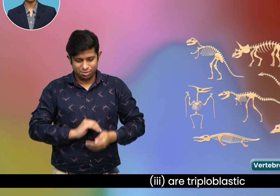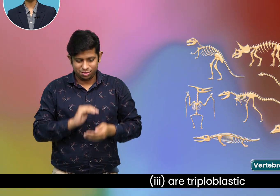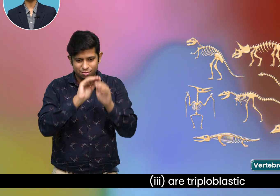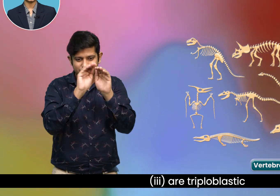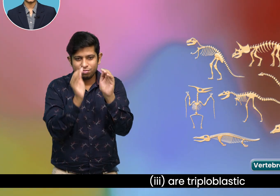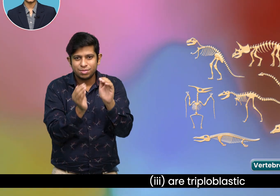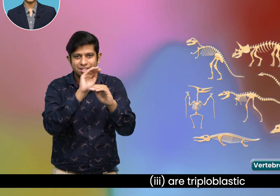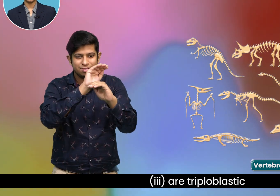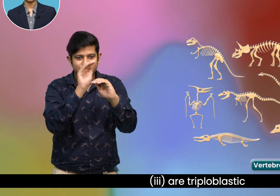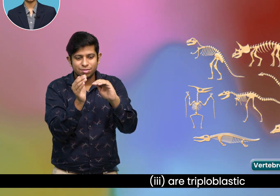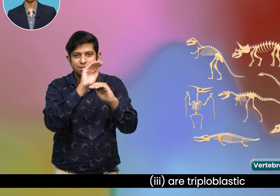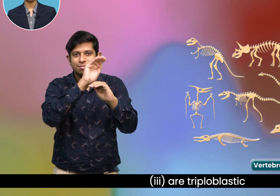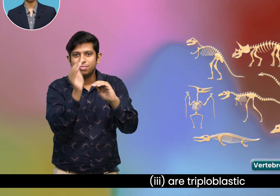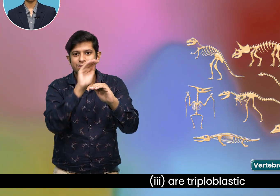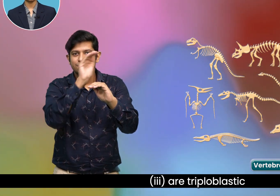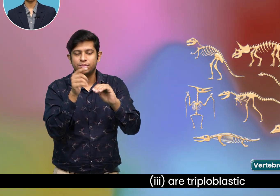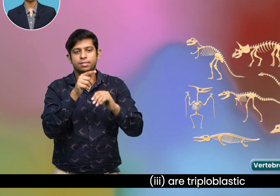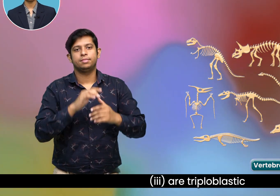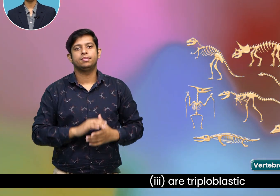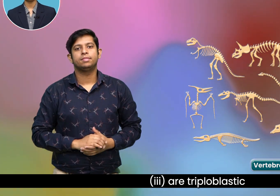Are triploblastic.